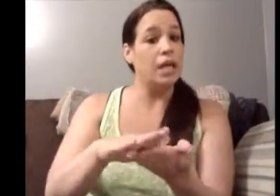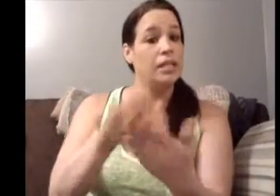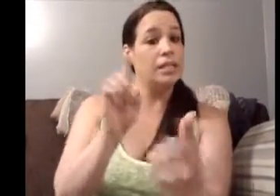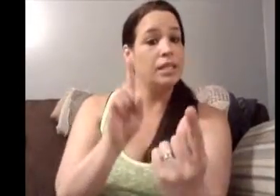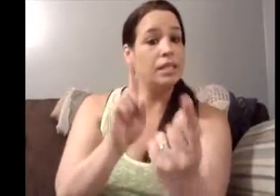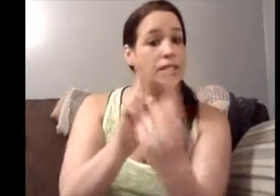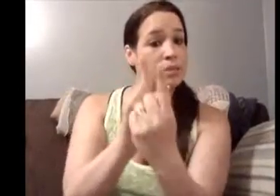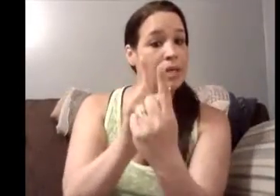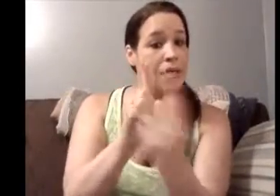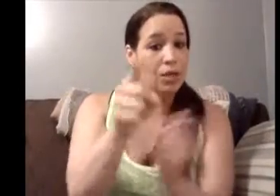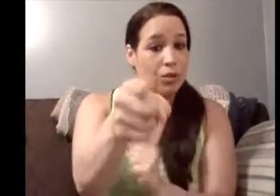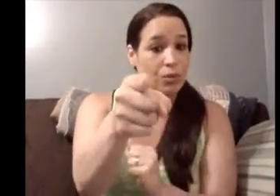nice to meet you.